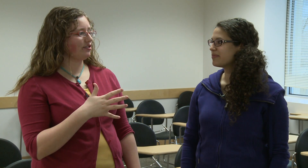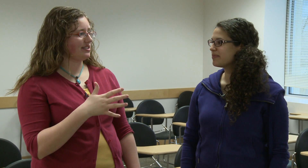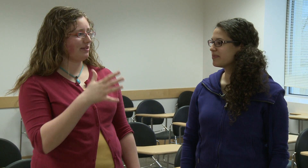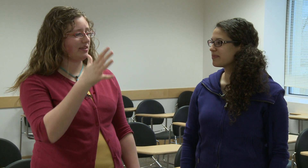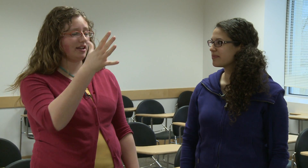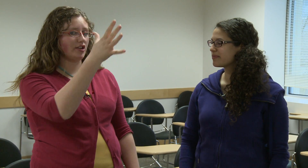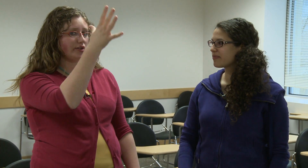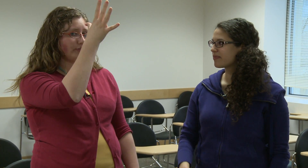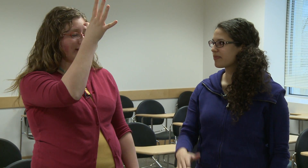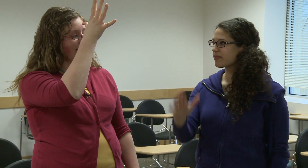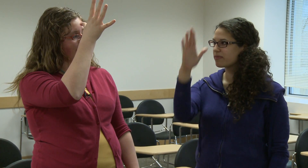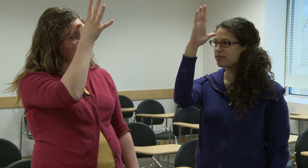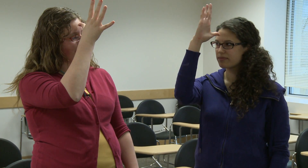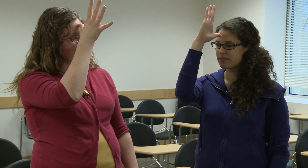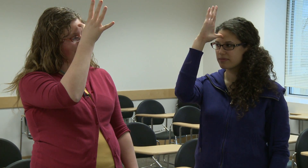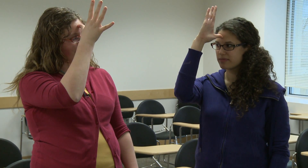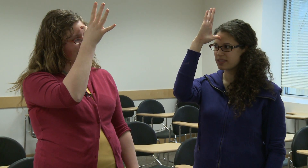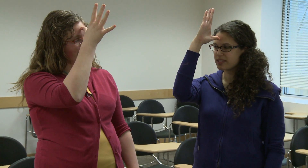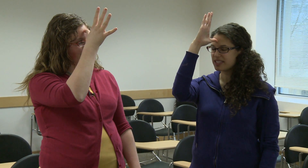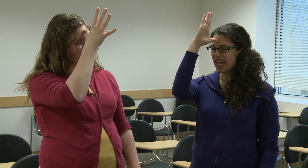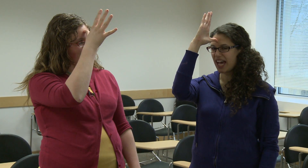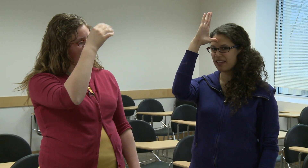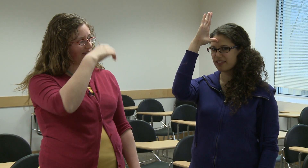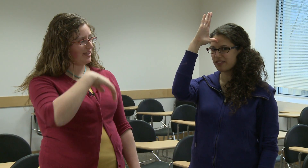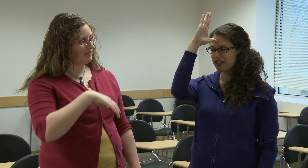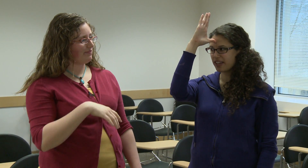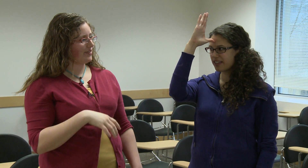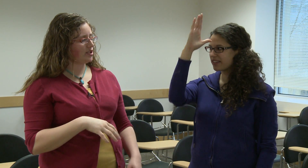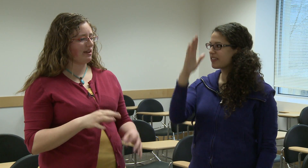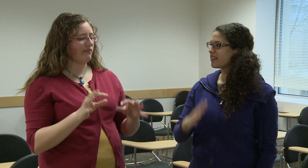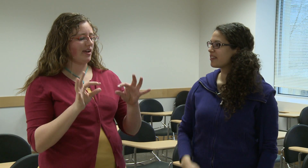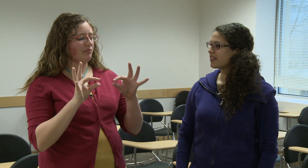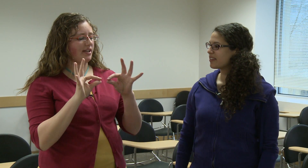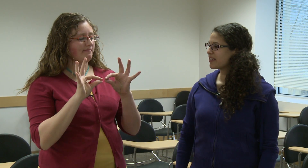same thing on your forehead. Dad. Yep. Okay. So we have family,